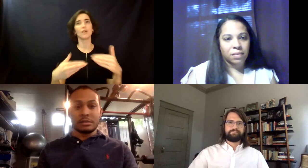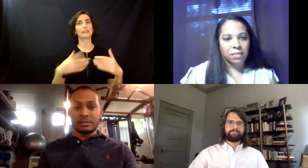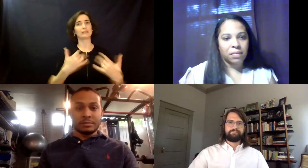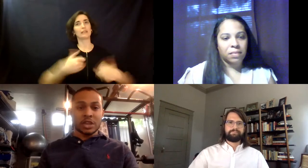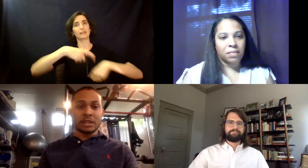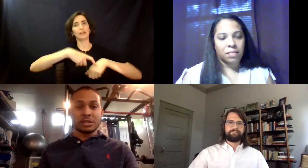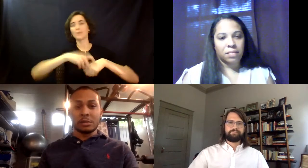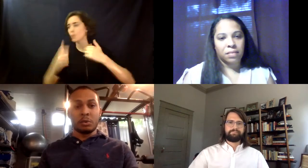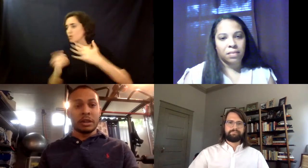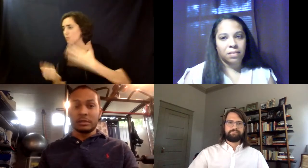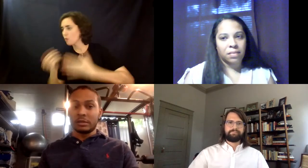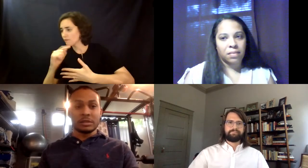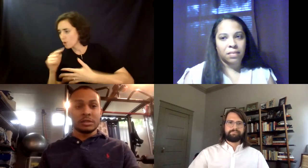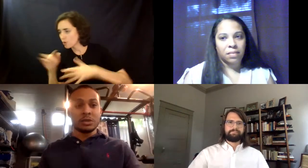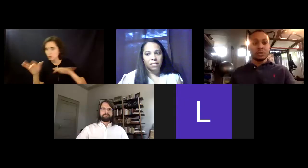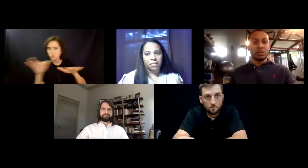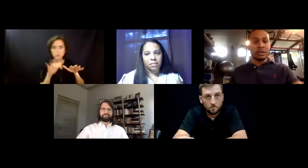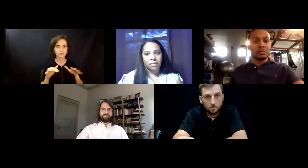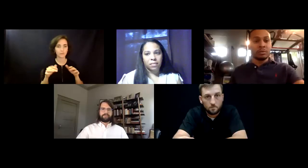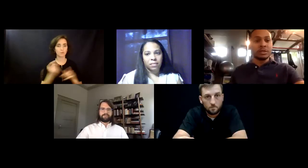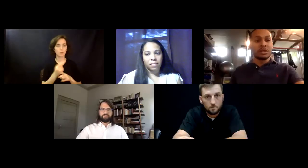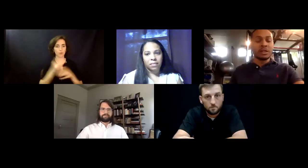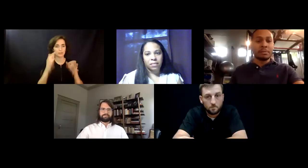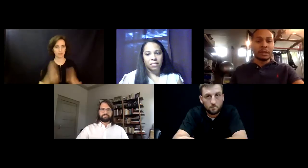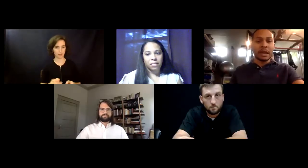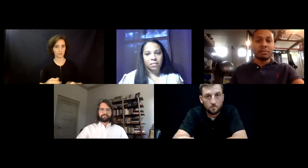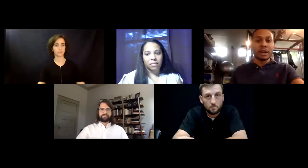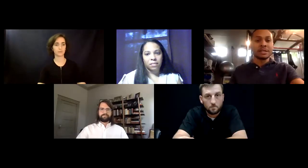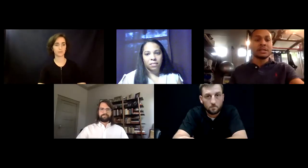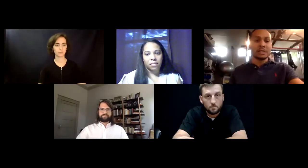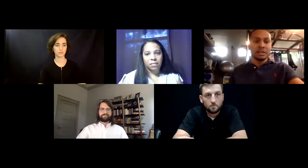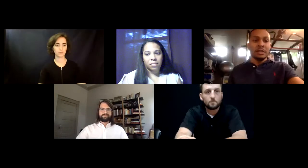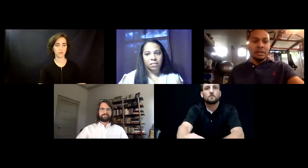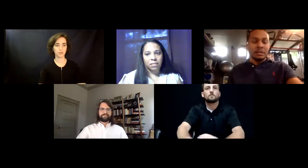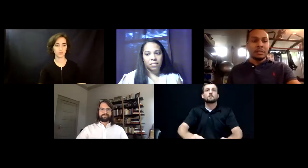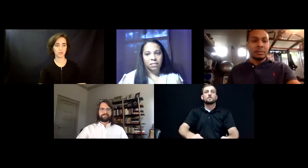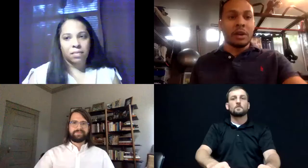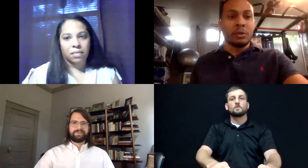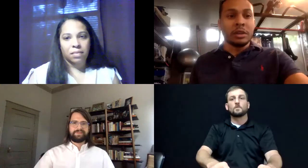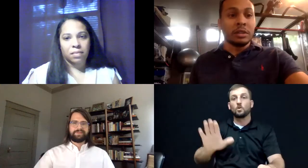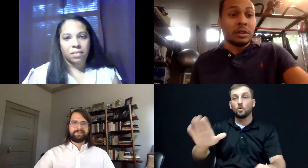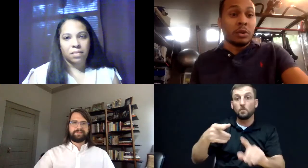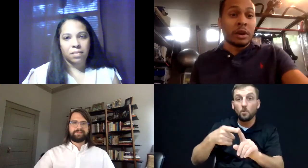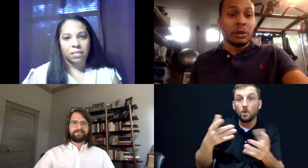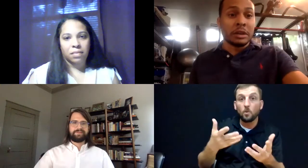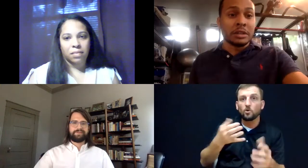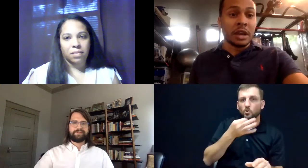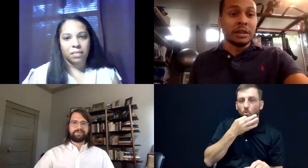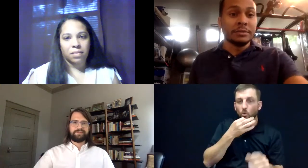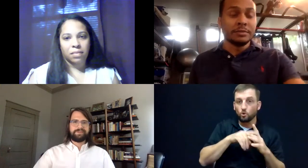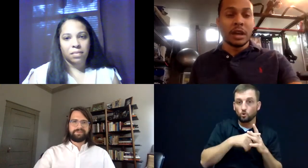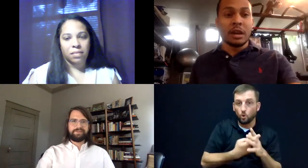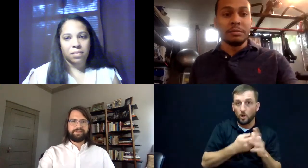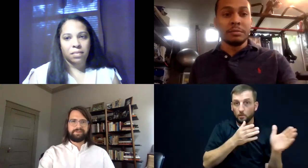And Jonathan, to your point, the sooner we start that planning process, the better the quicker it'll get done.